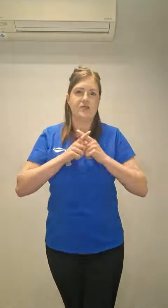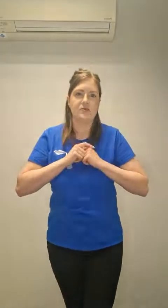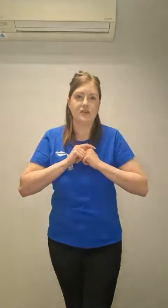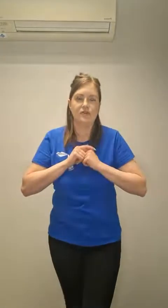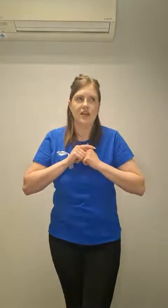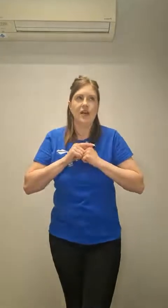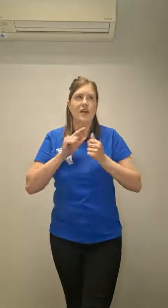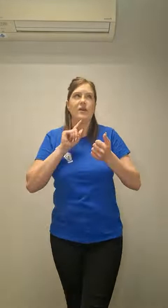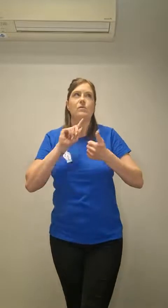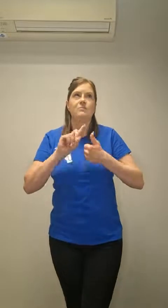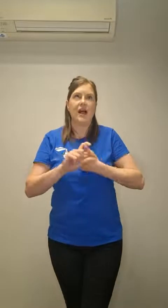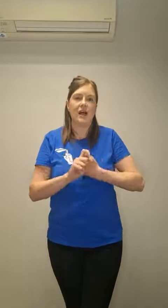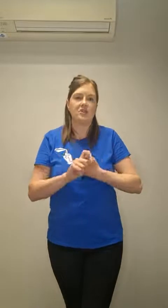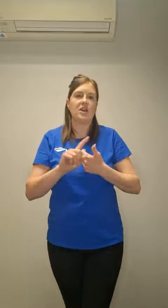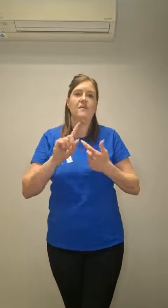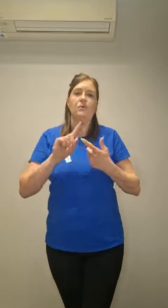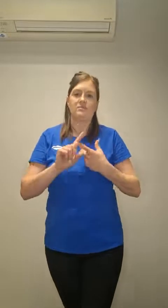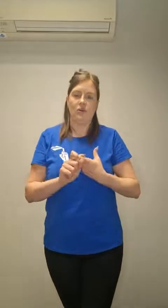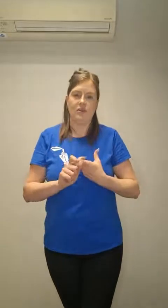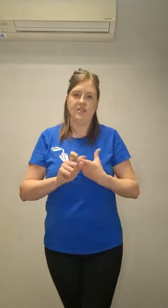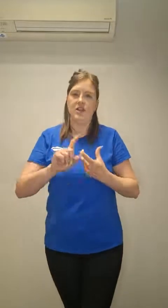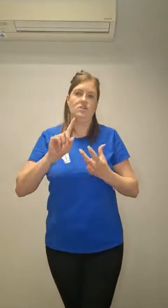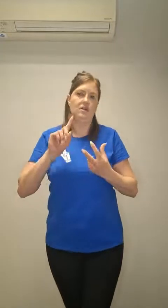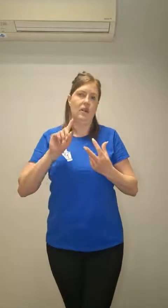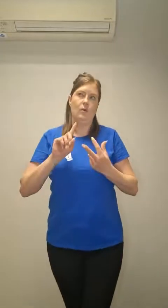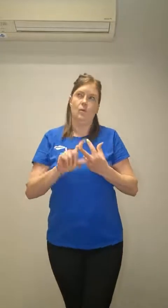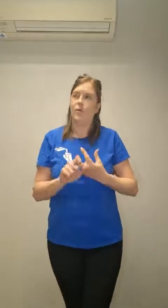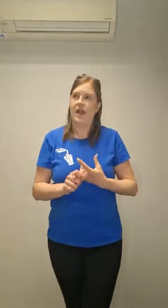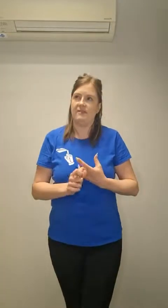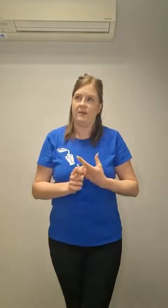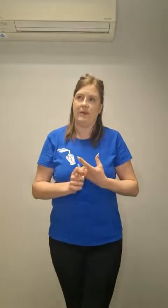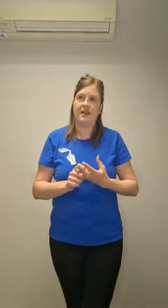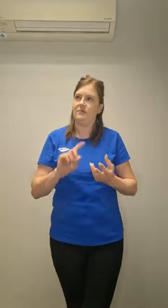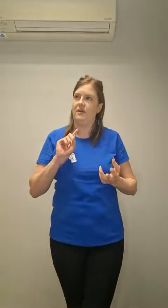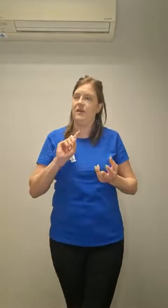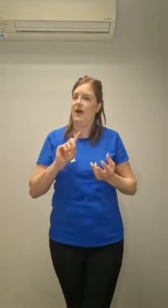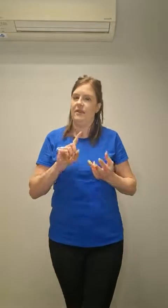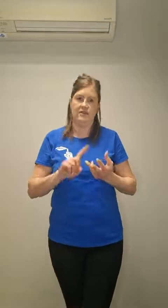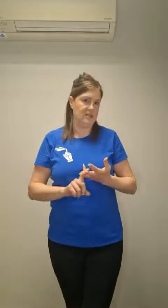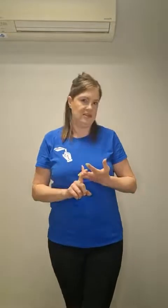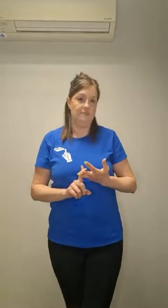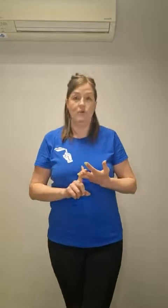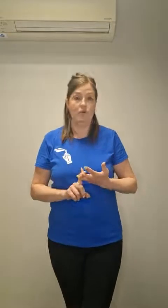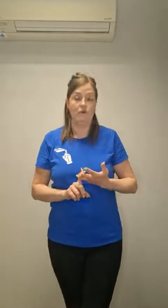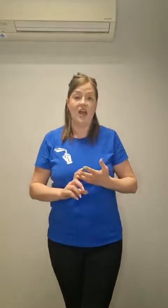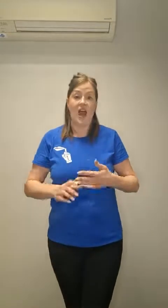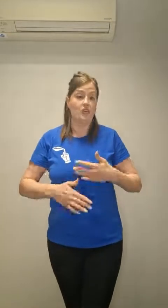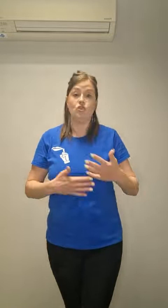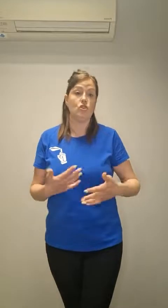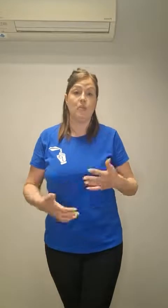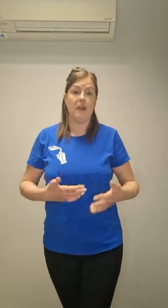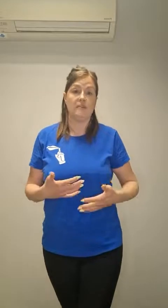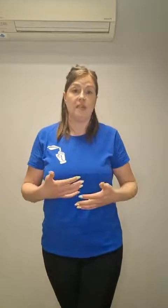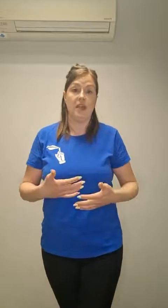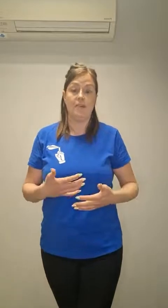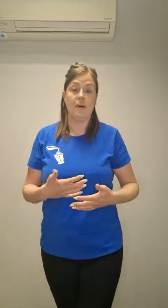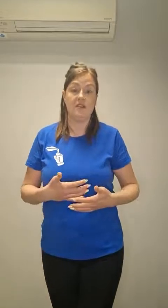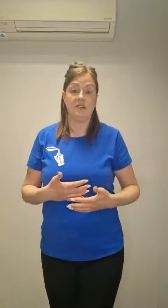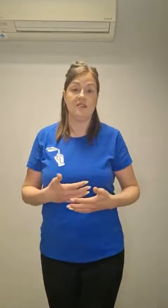of, okay, what's my hand shape, what's my orientation, where is my placement, and then does it move? And you should be able to keep up with the consistency